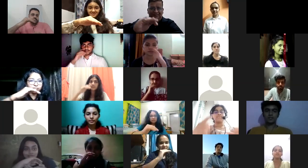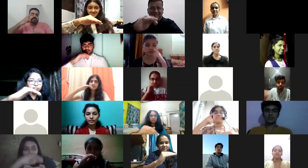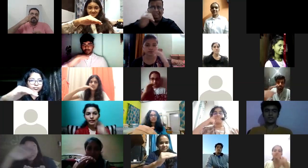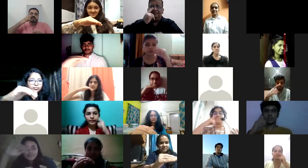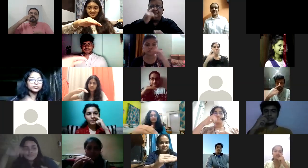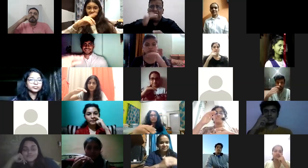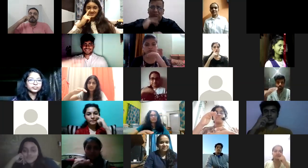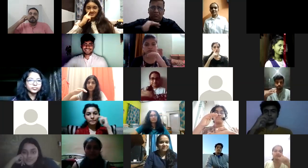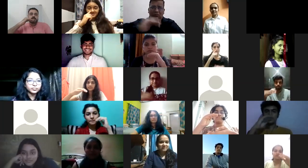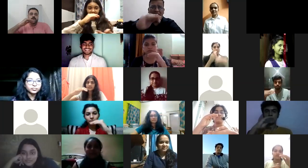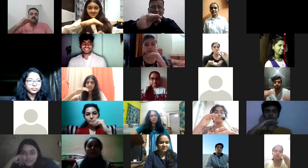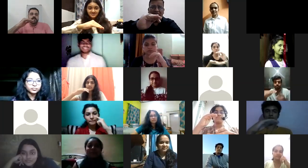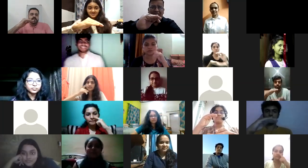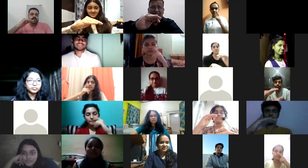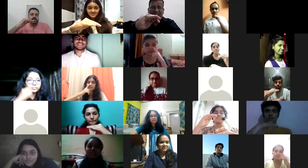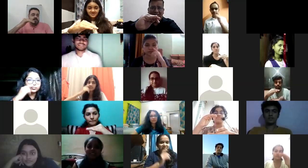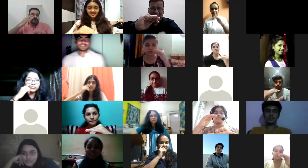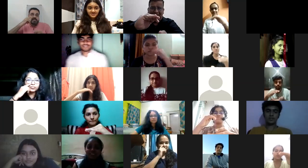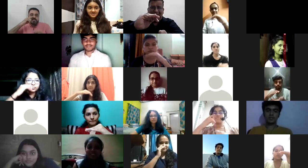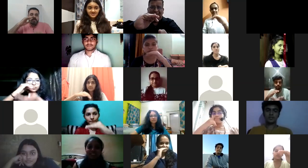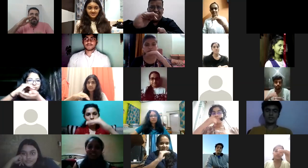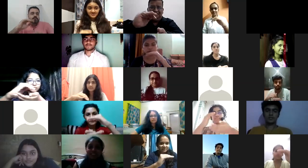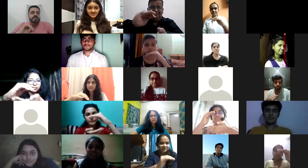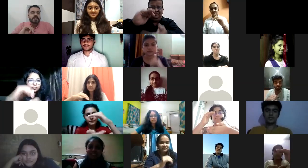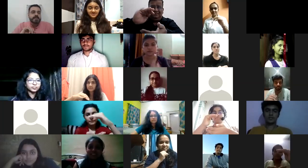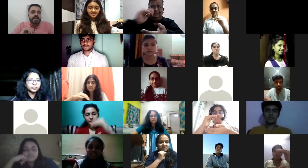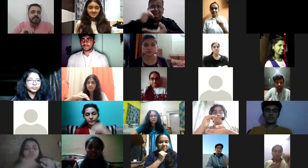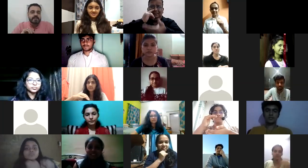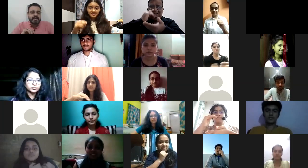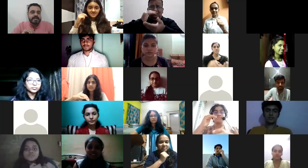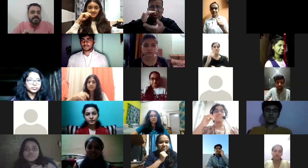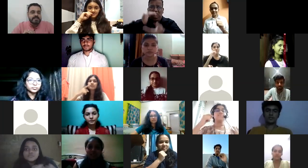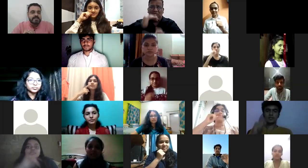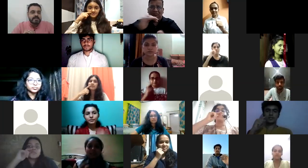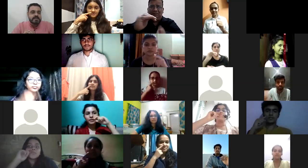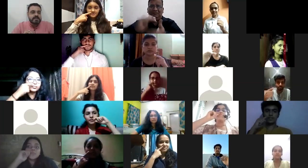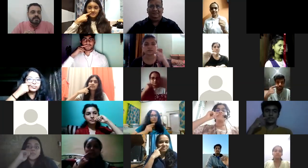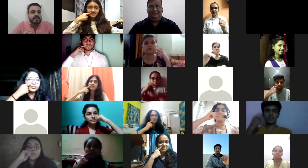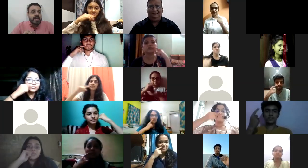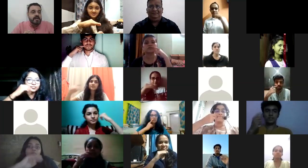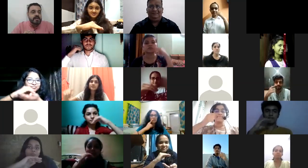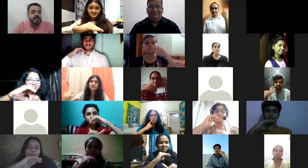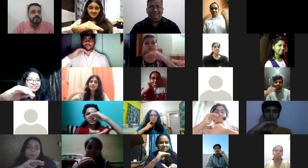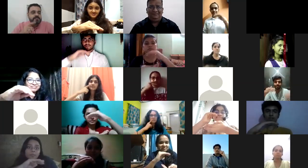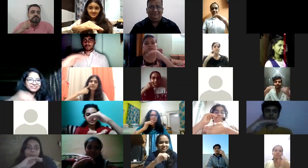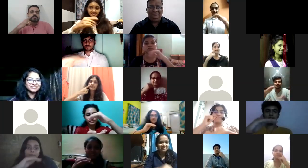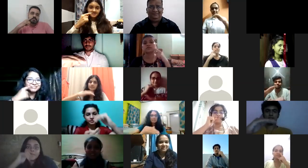This is daughter. If this is daughter, how would son be like? Any guesses? Son.